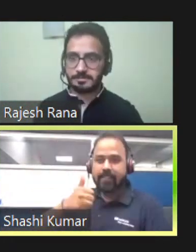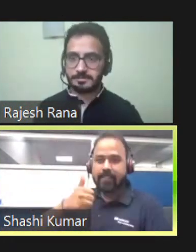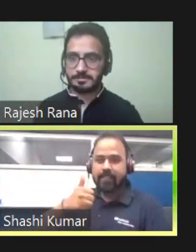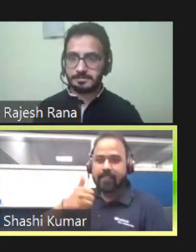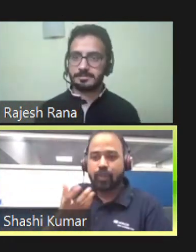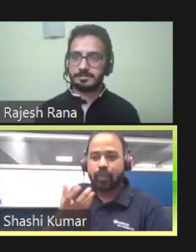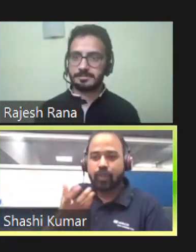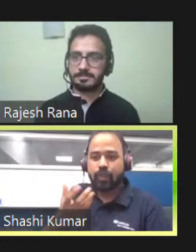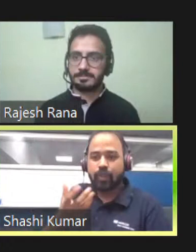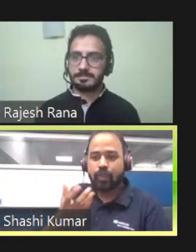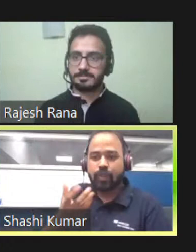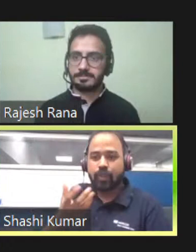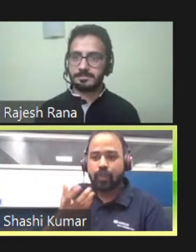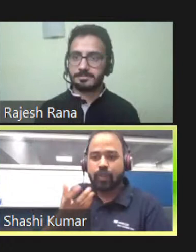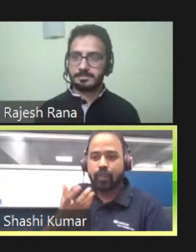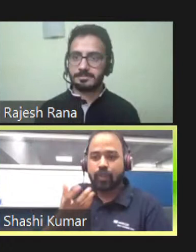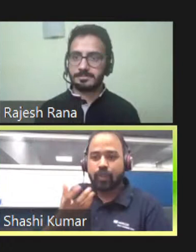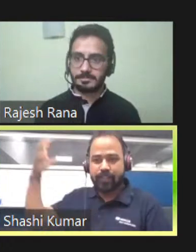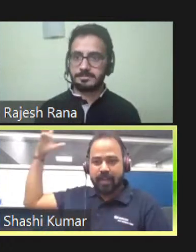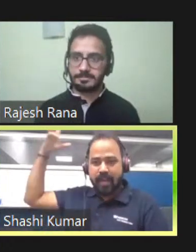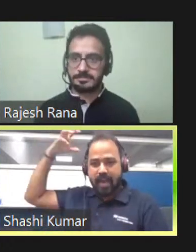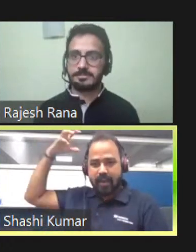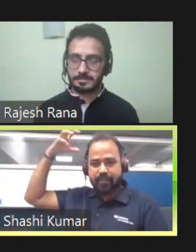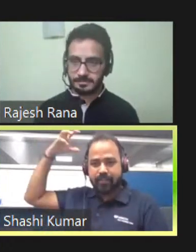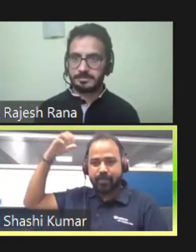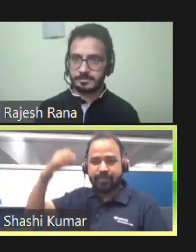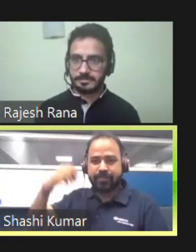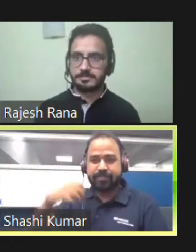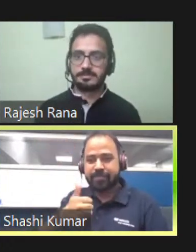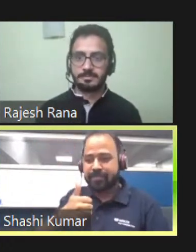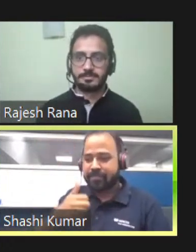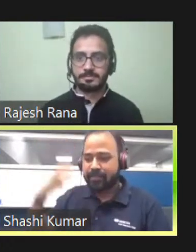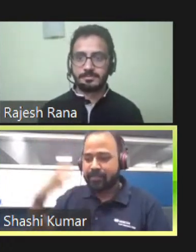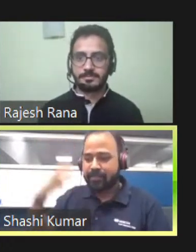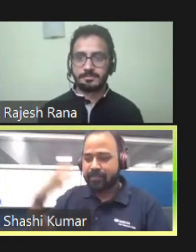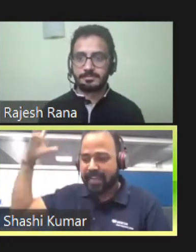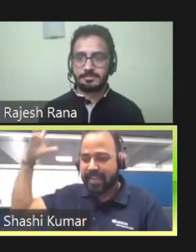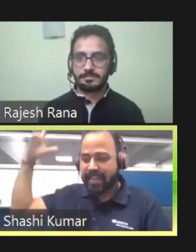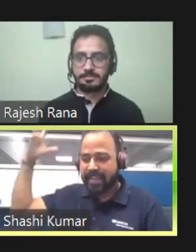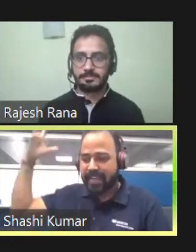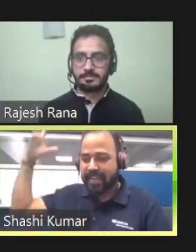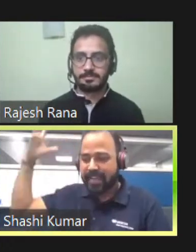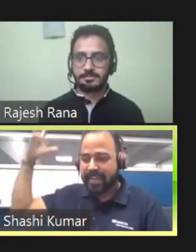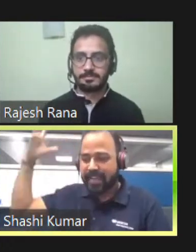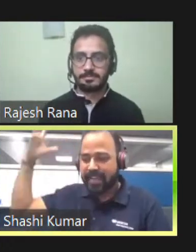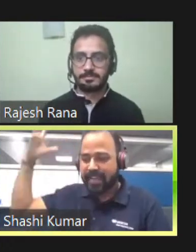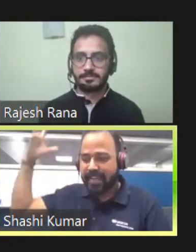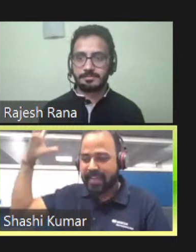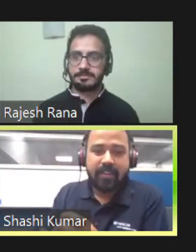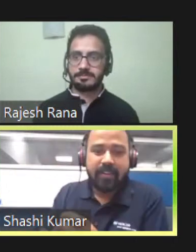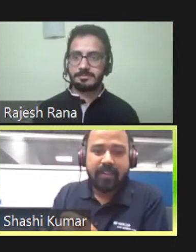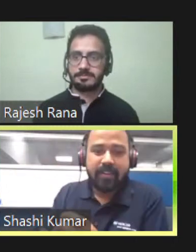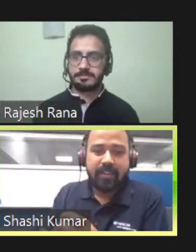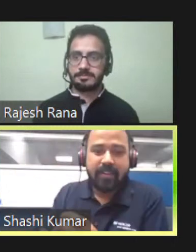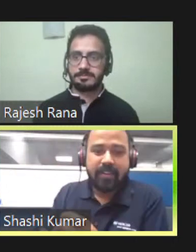Sun is rising. Good morning. Good afternoon. Right? Good afternoon.